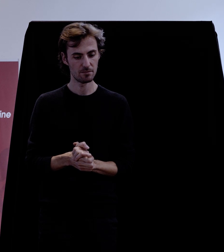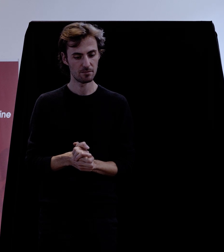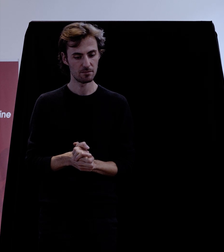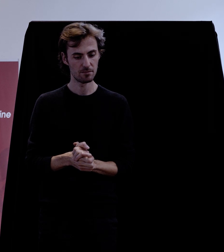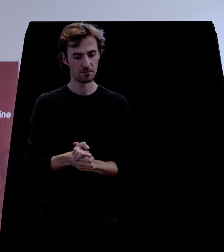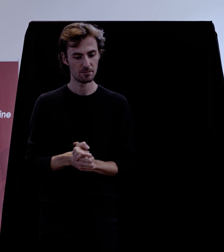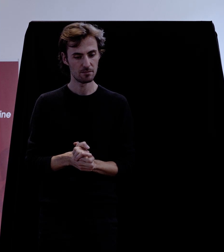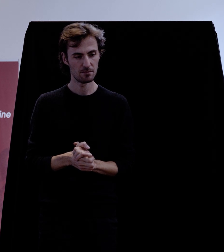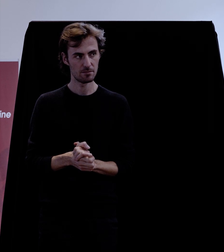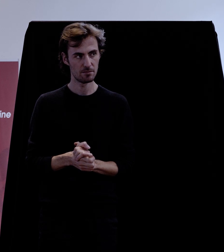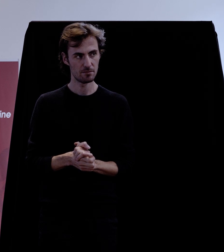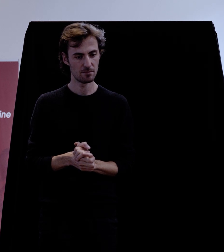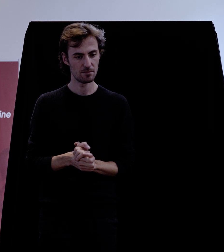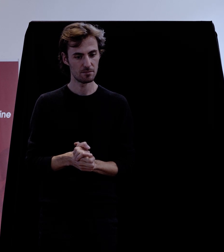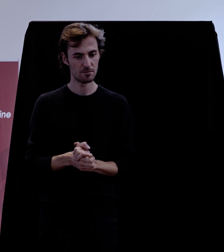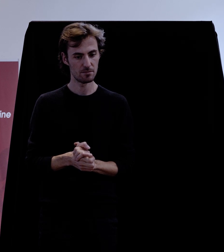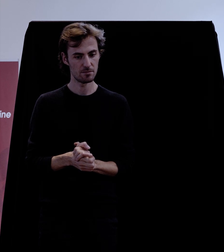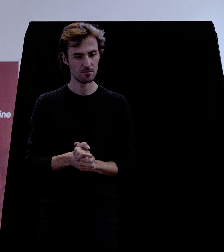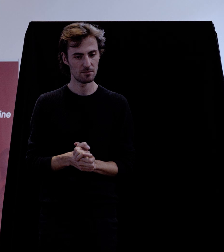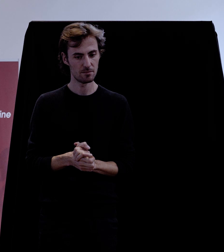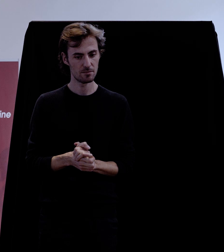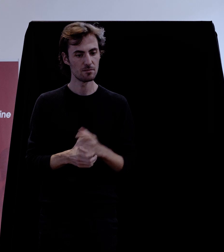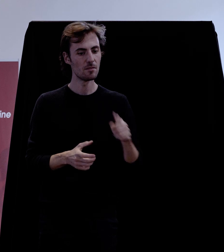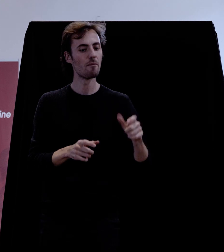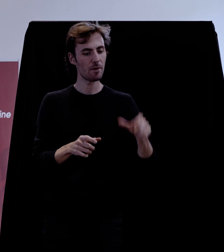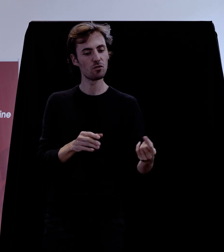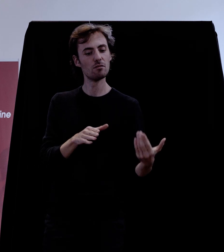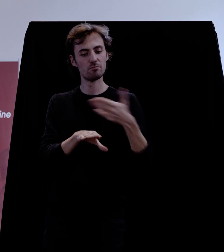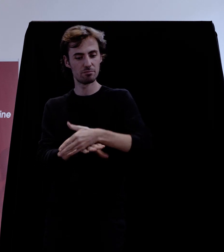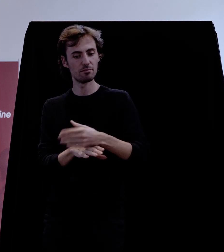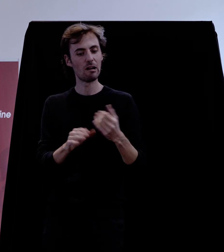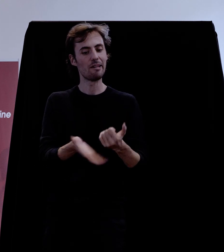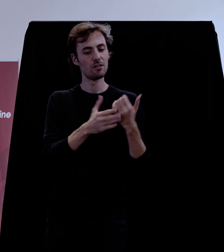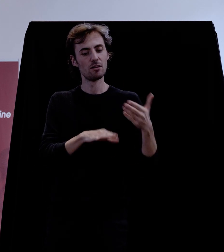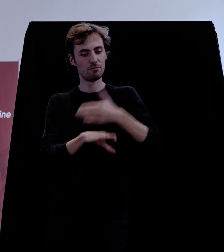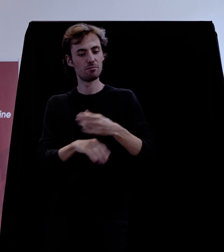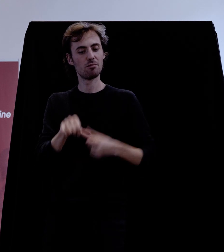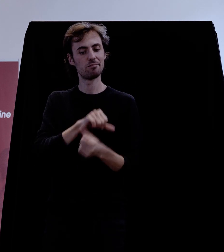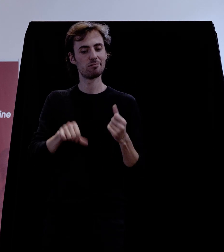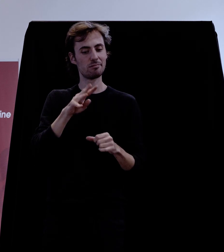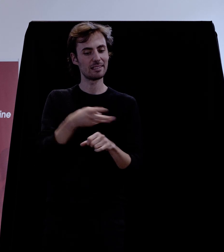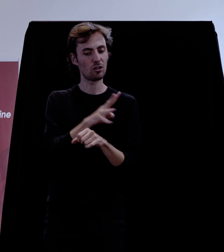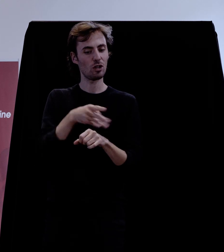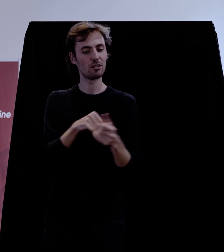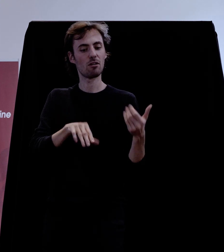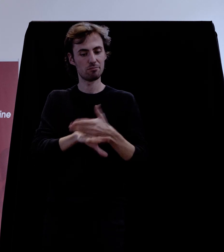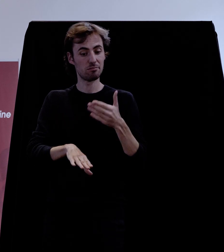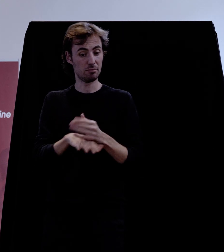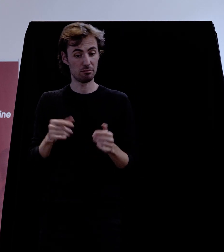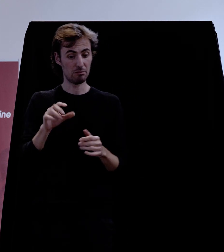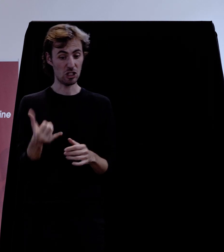But that really reduces anxiety, which in turn reduces the problems with behavior.